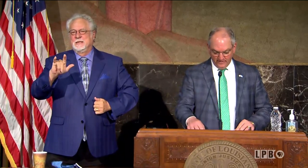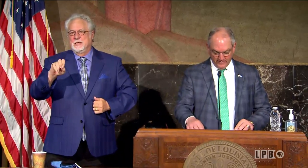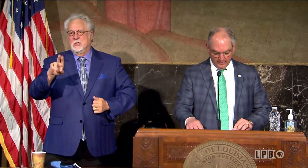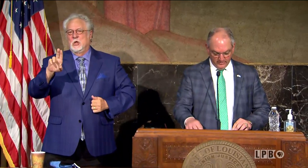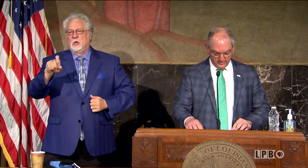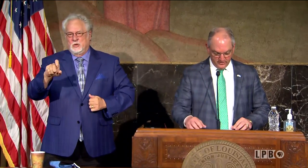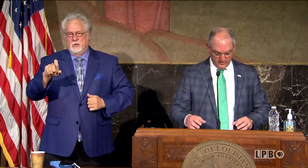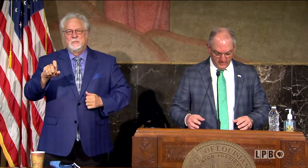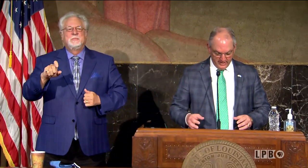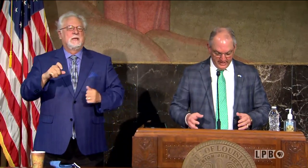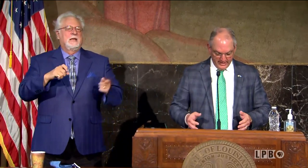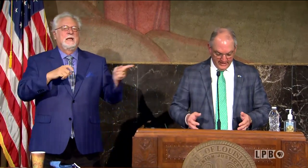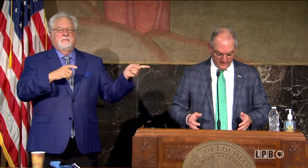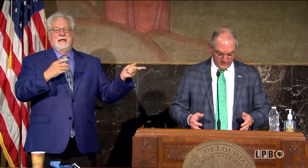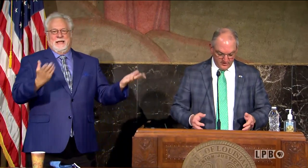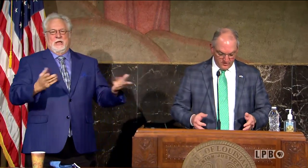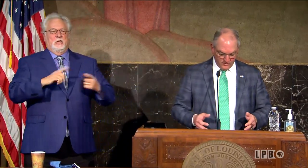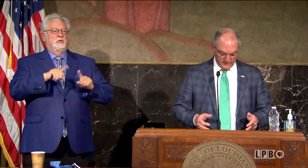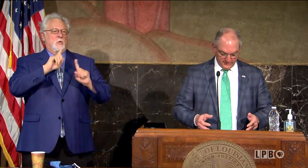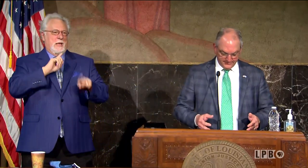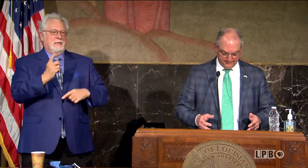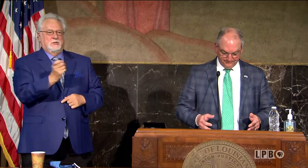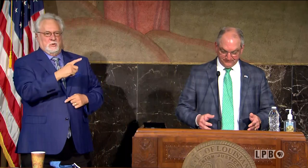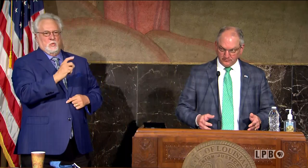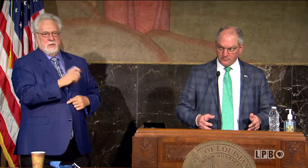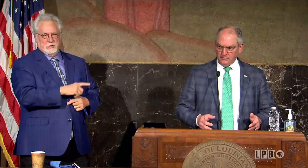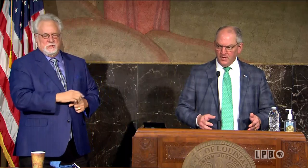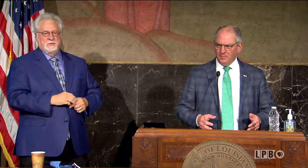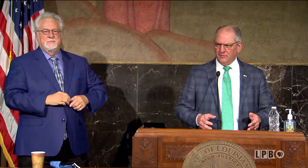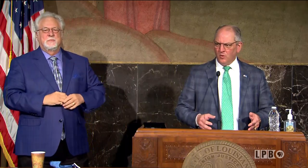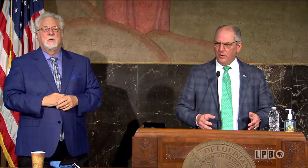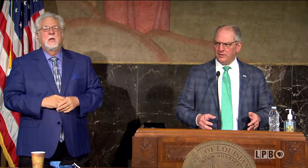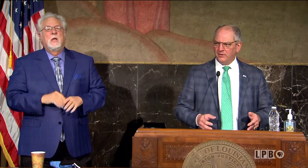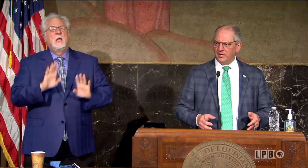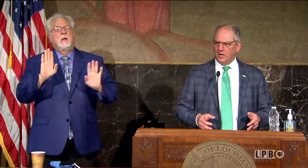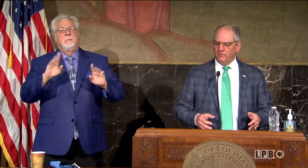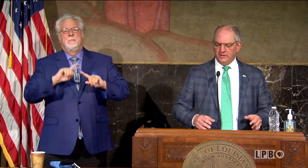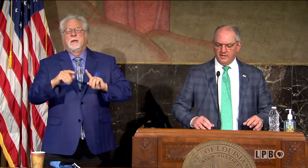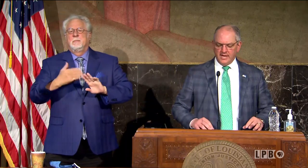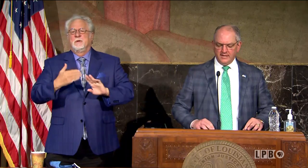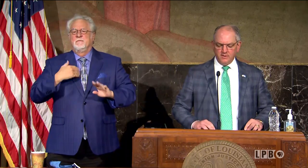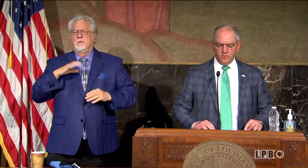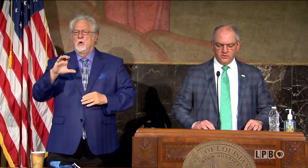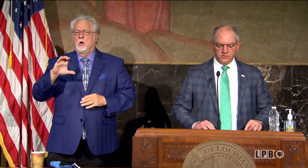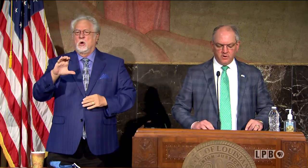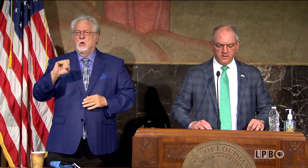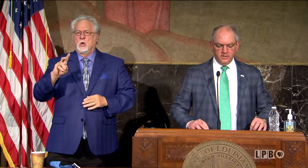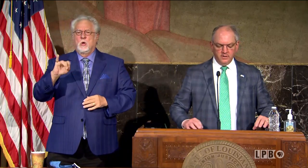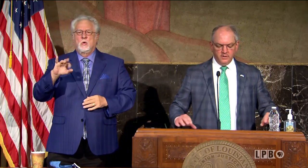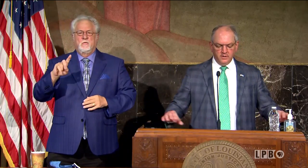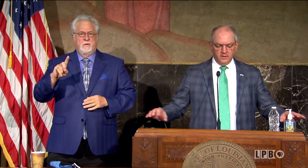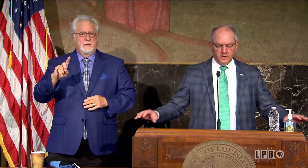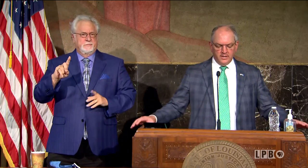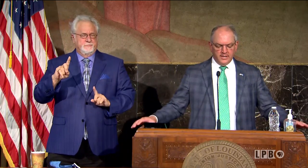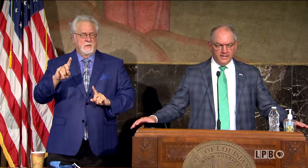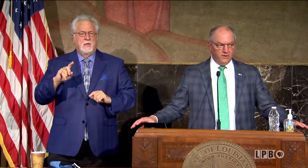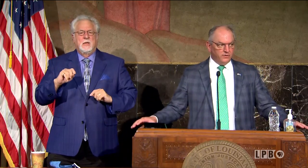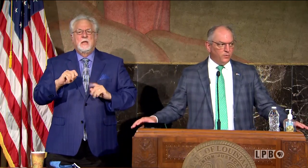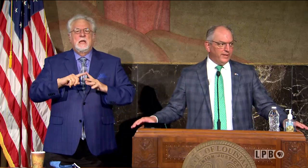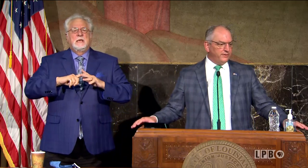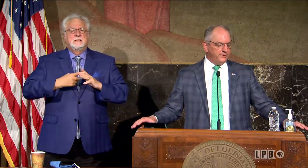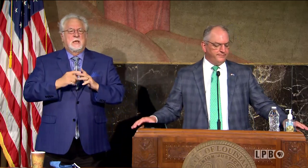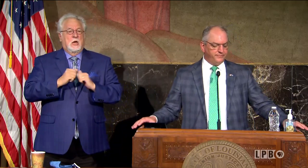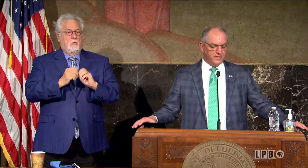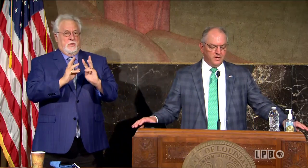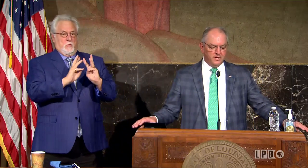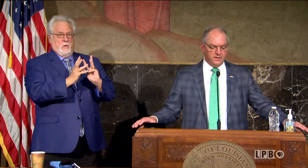be available to answer your questions. Before we turn to COVID today, I did want to start on